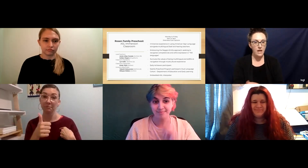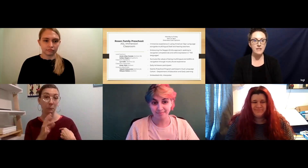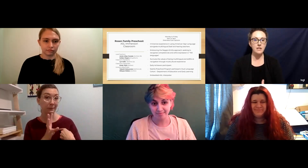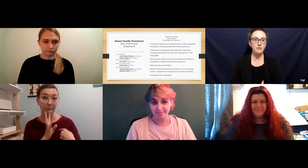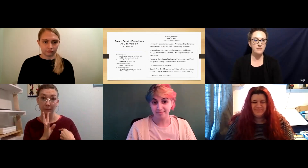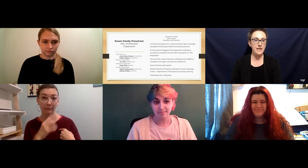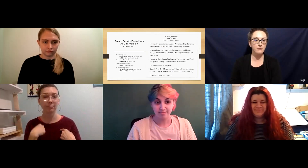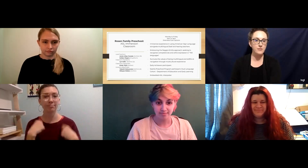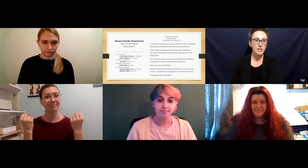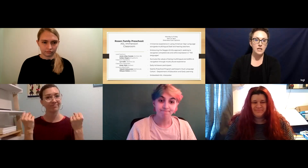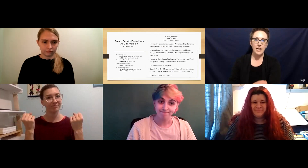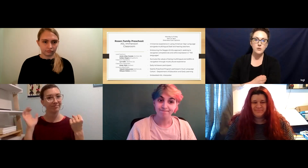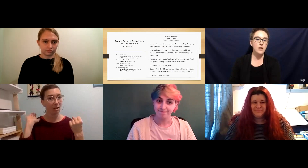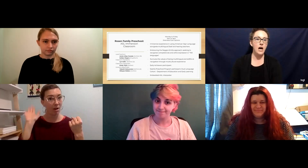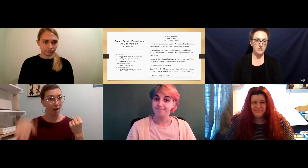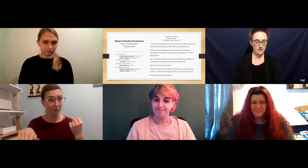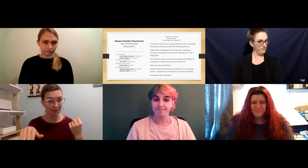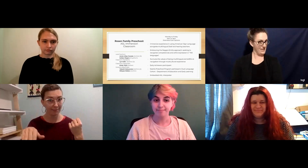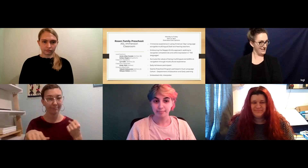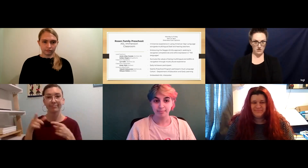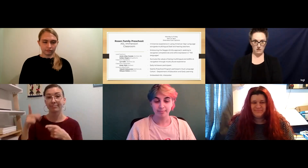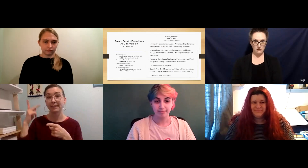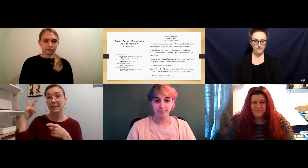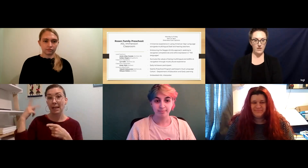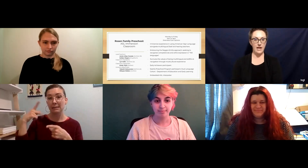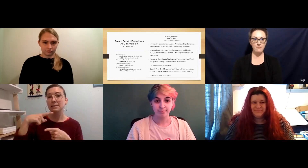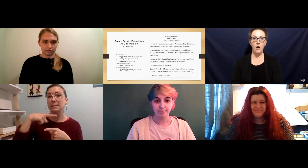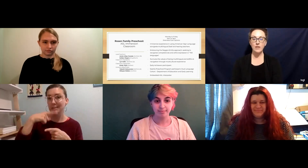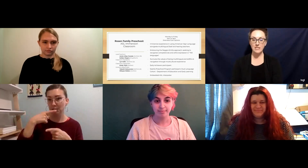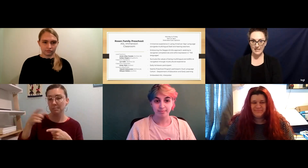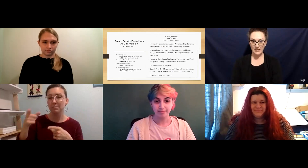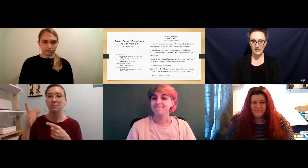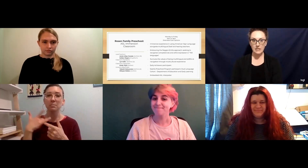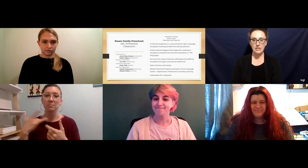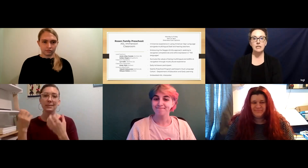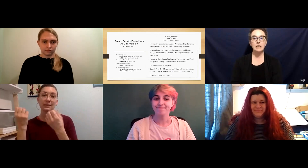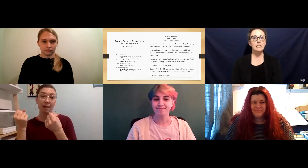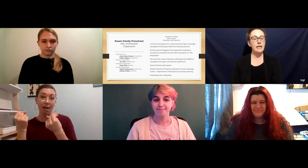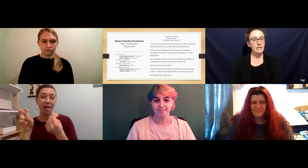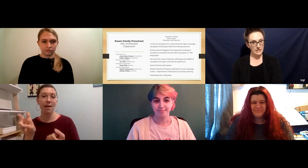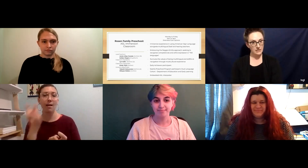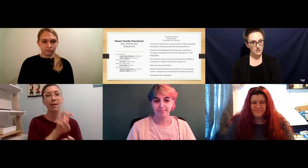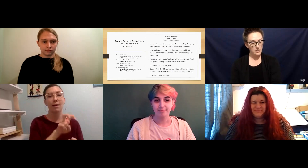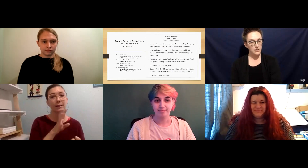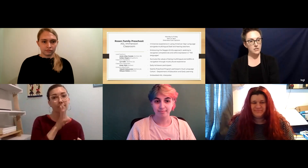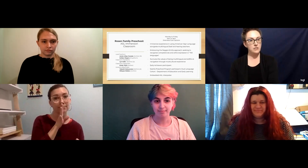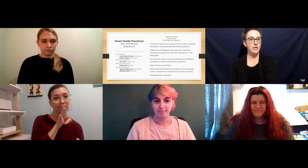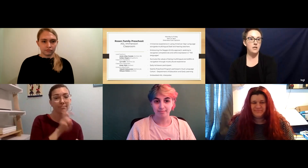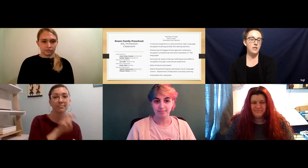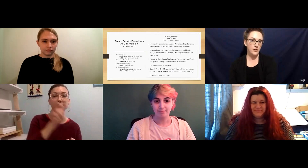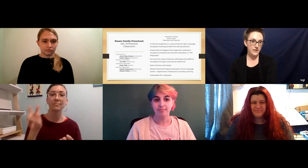I myself am deaf. I do not speak at all. I'm always signing. Caitlin